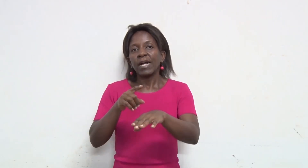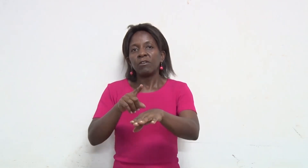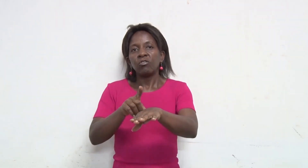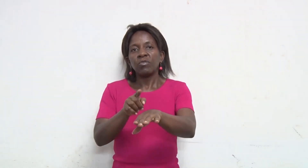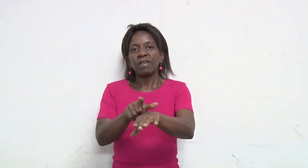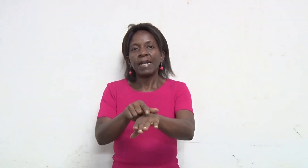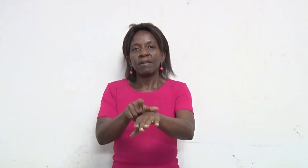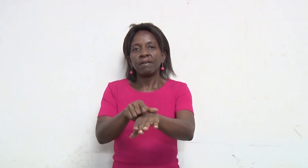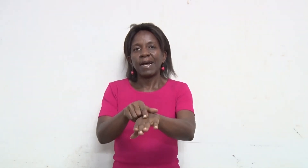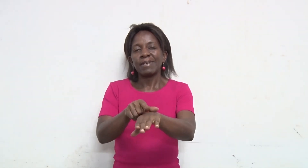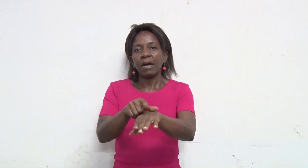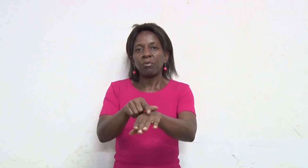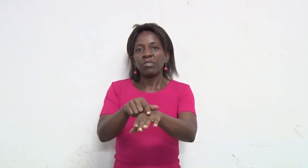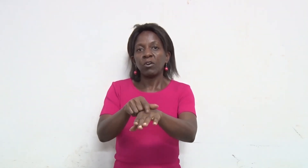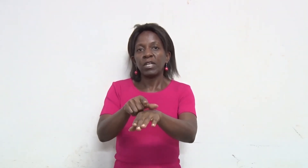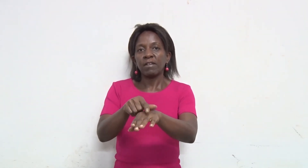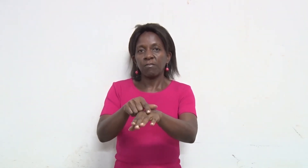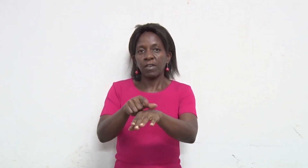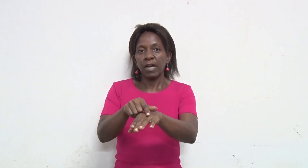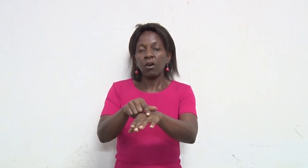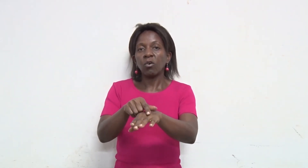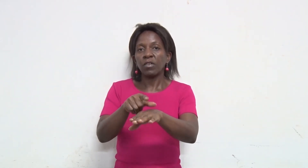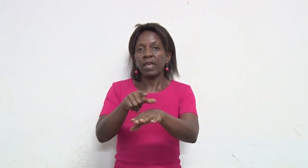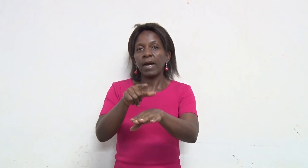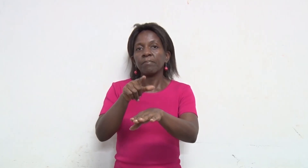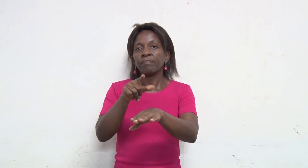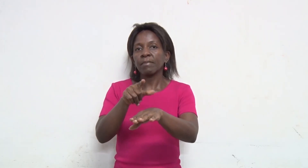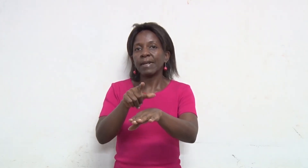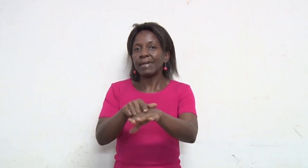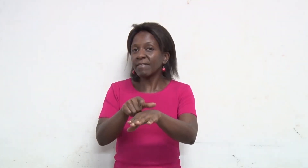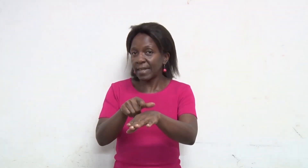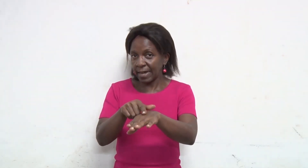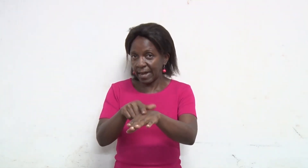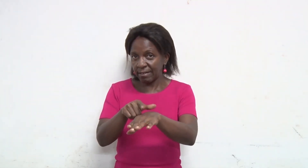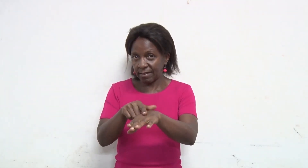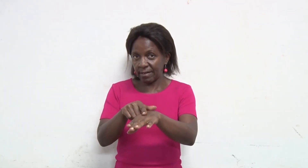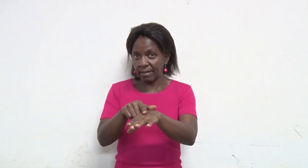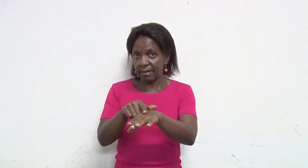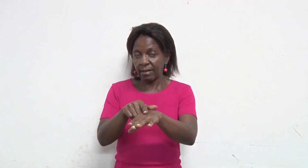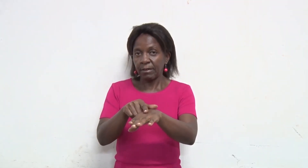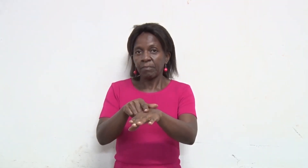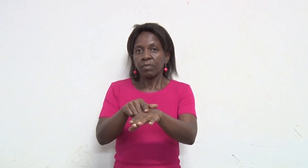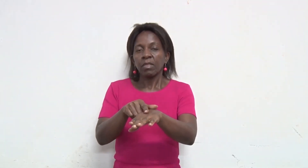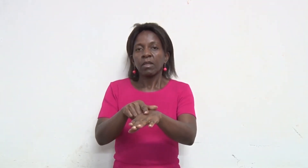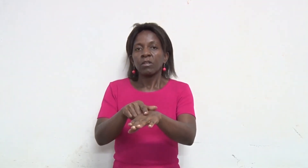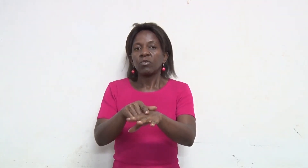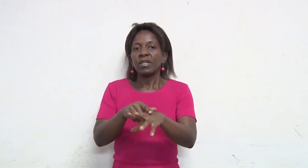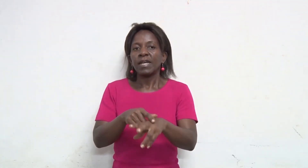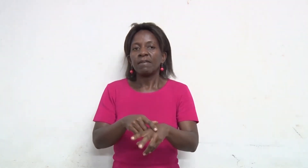can use a tap with your index finger on their listening hand still to indicate